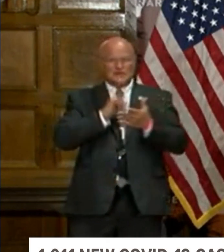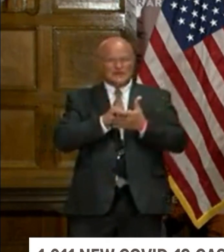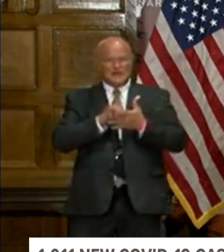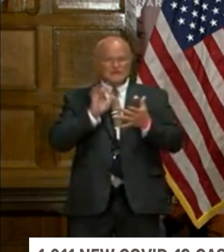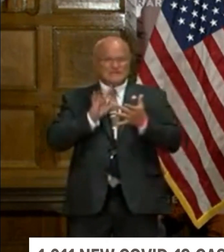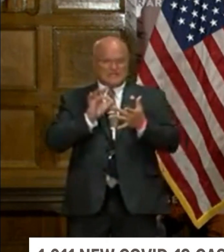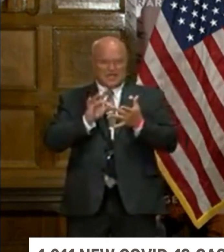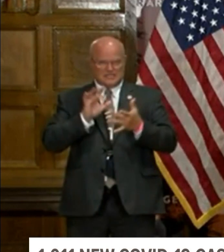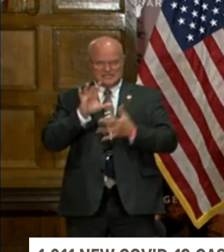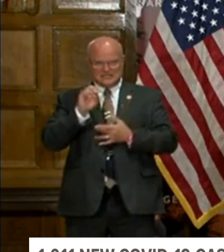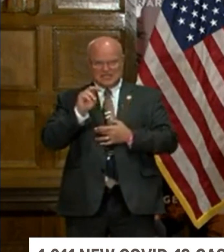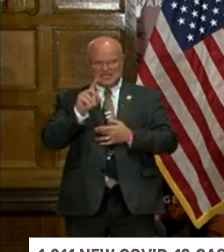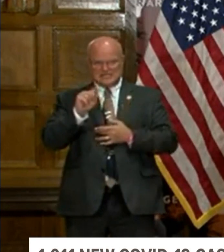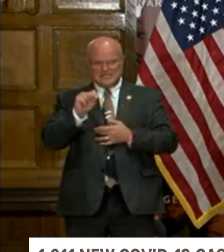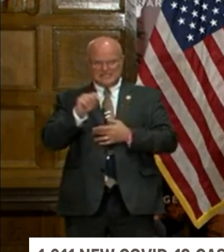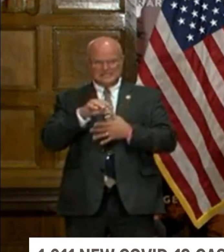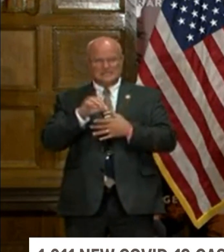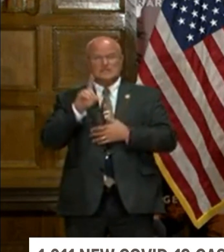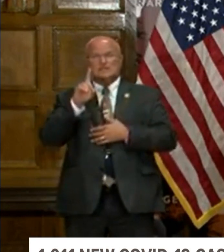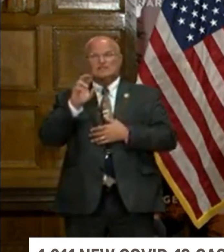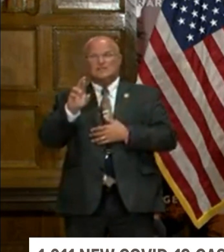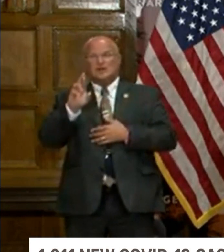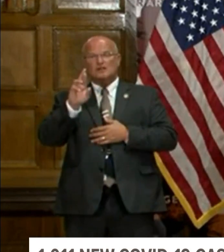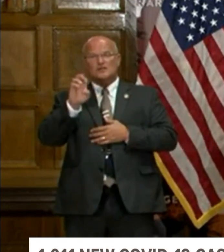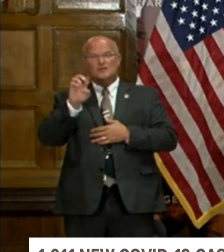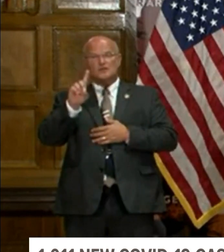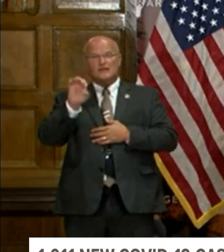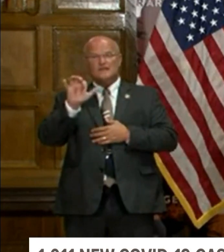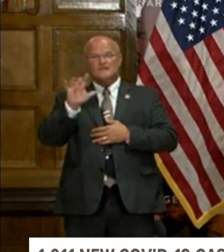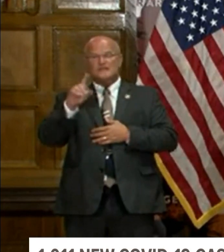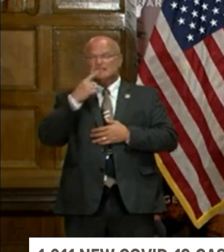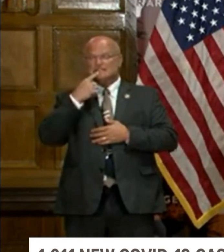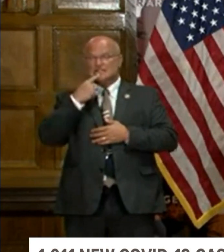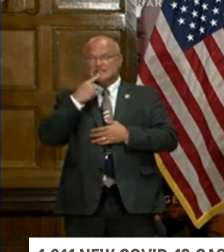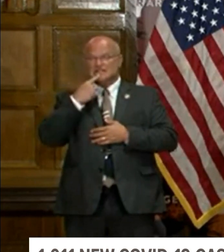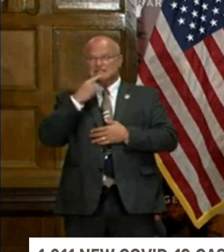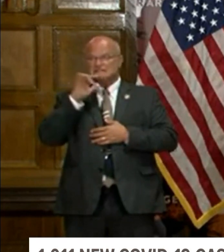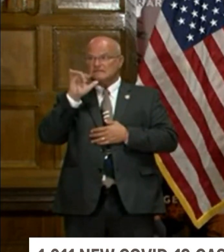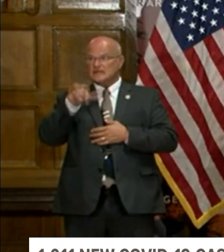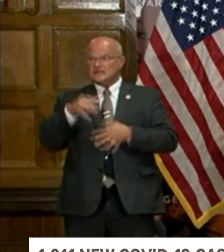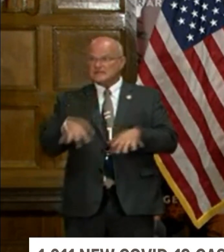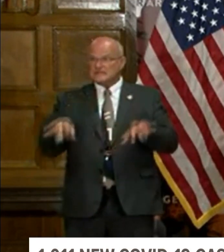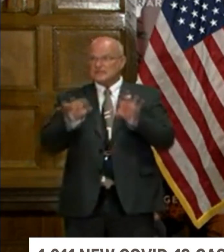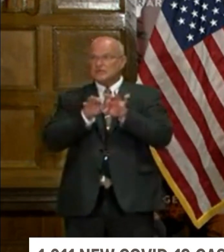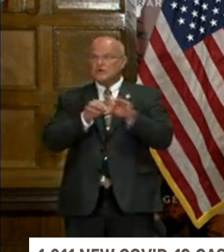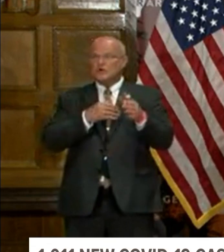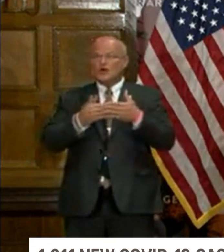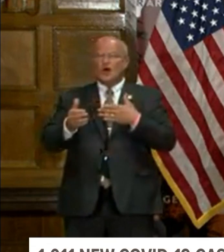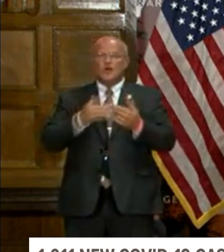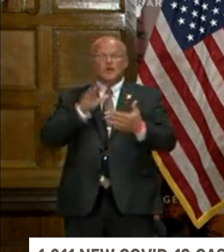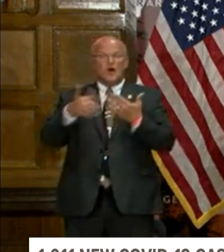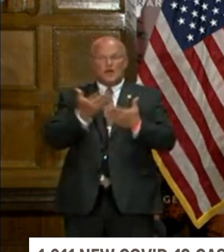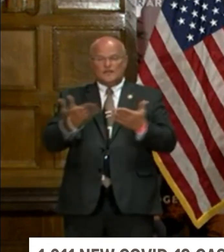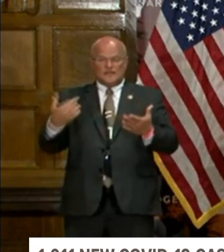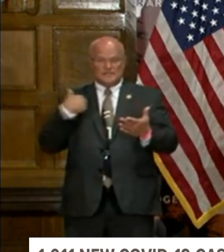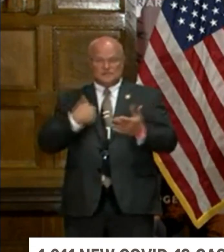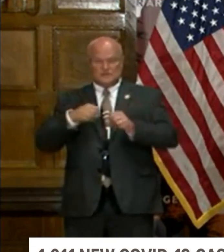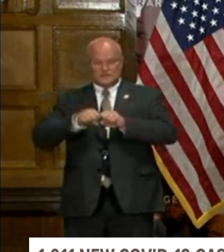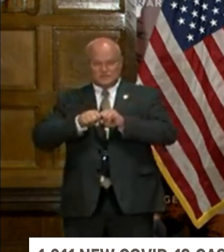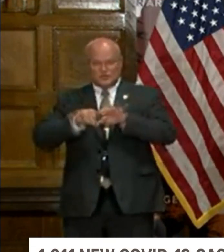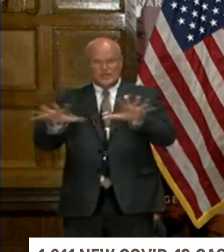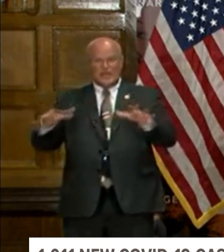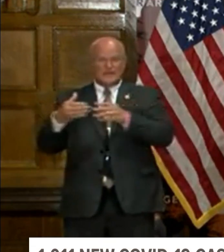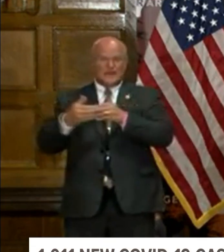in context. And so what Dr. Redfield says, it's important, though all of the material that we have put out,